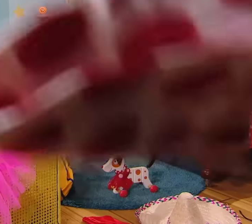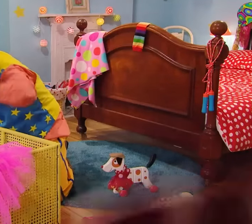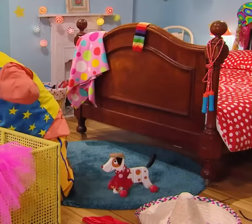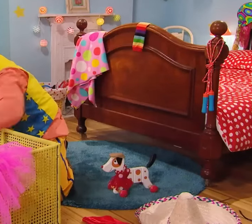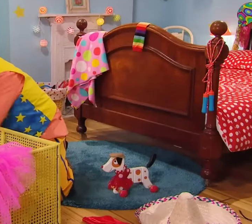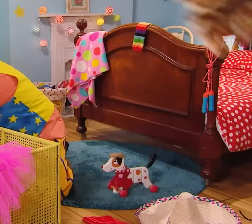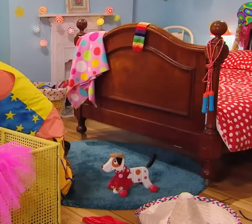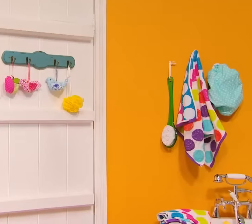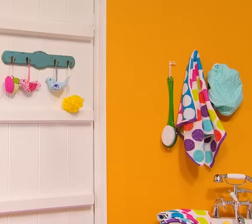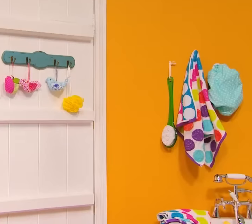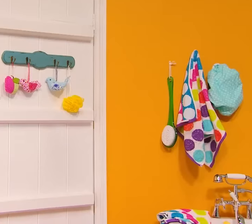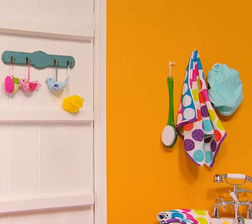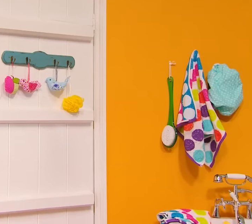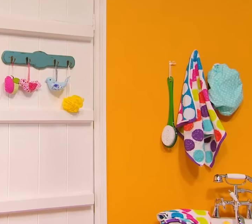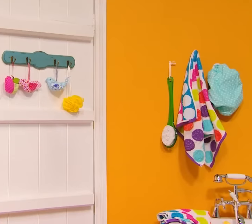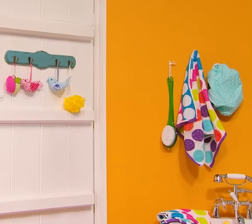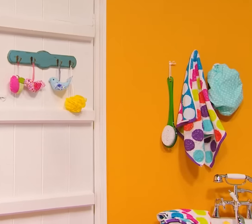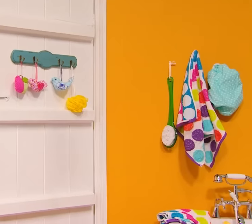in the bathroom. Oi!